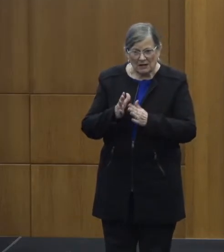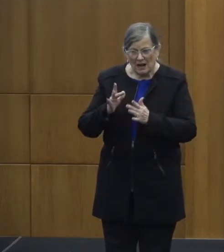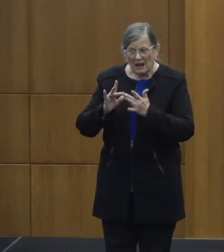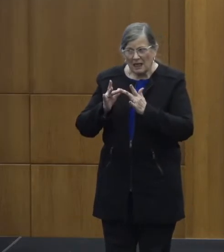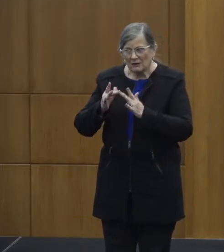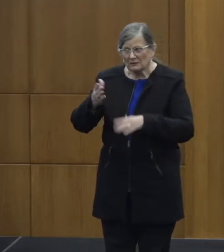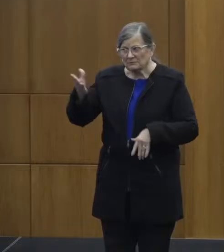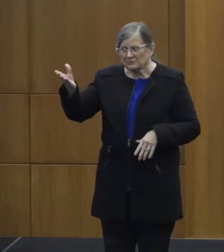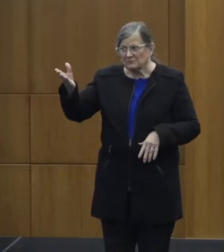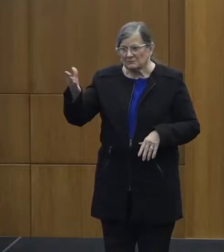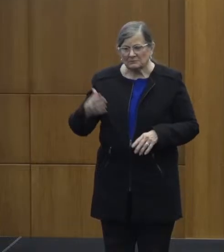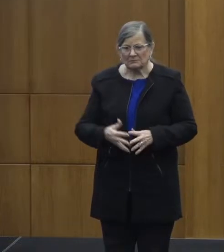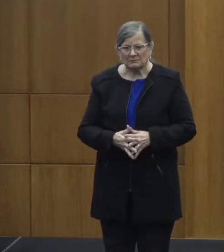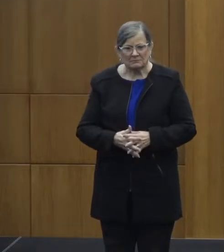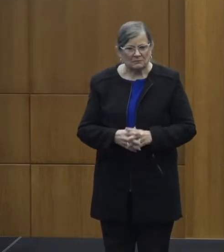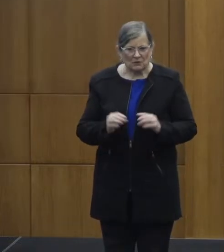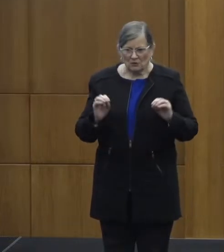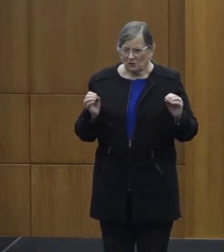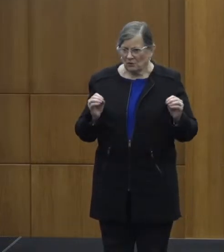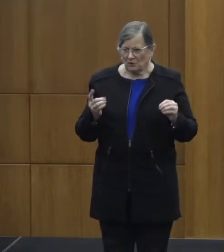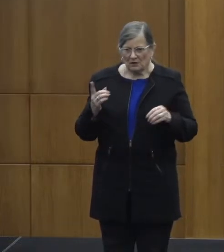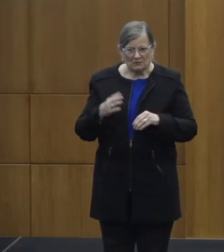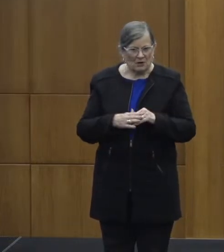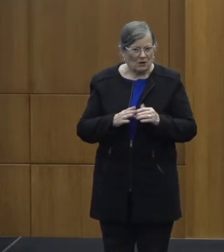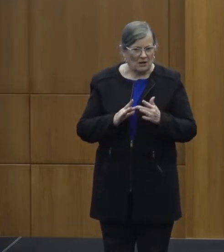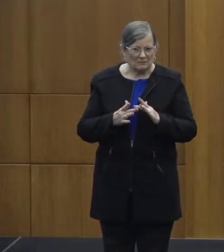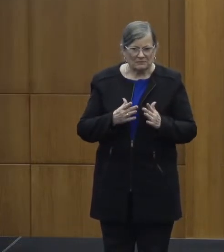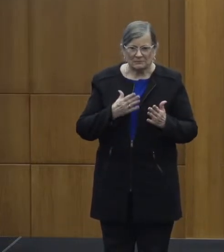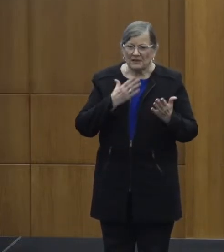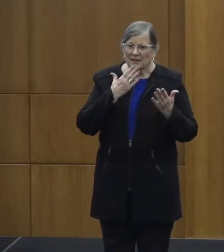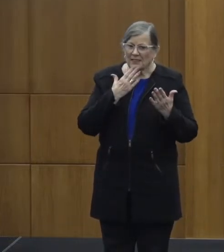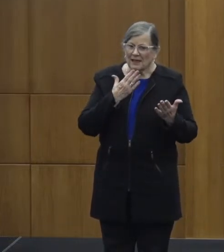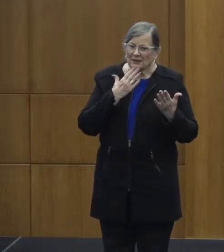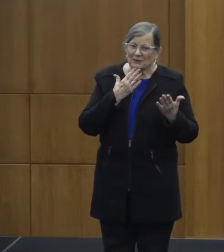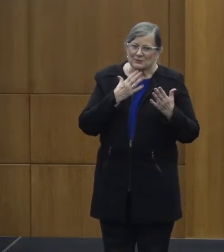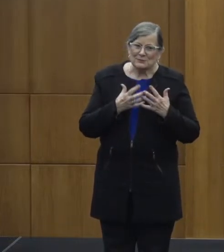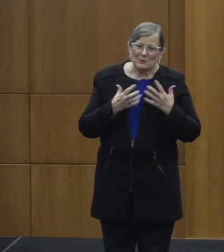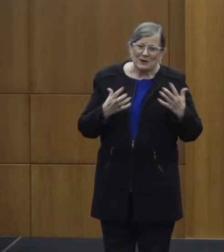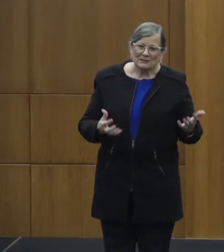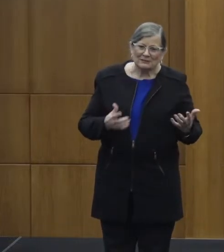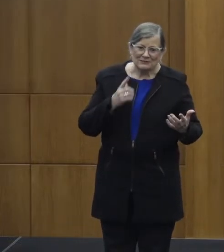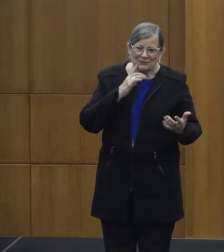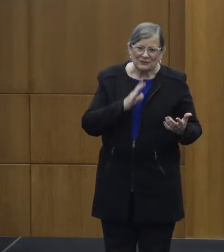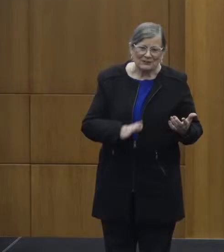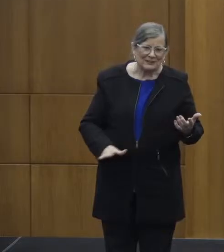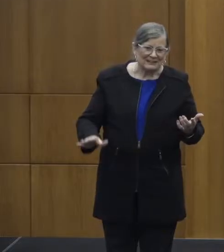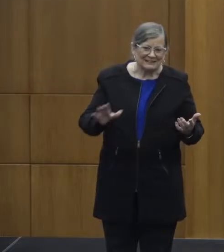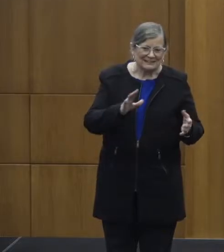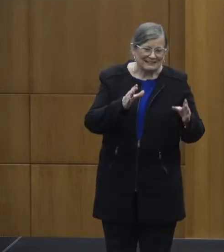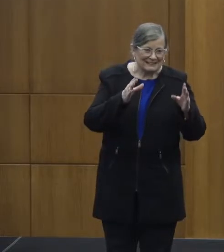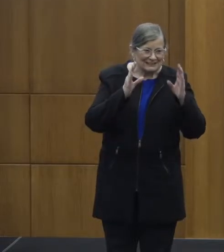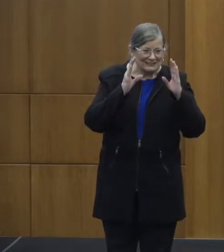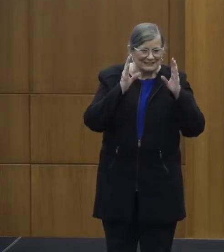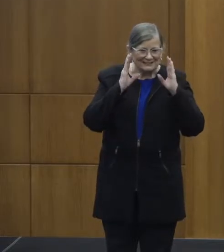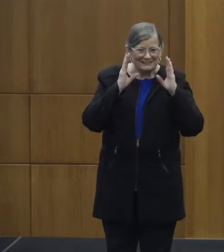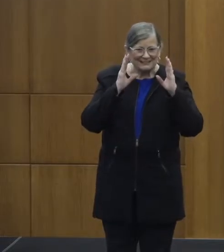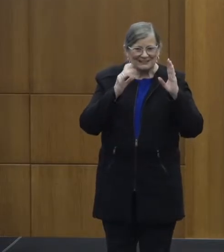Okay. All right. Well, with that, thank you so much for your attention, and we look forward to